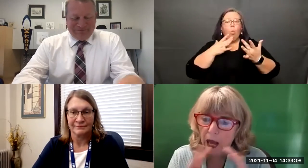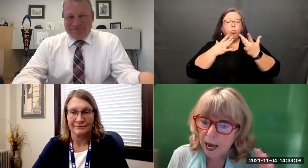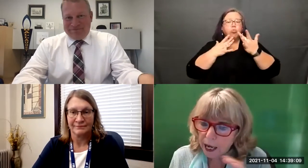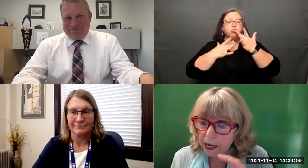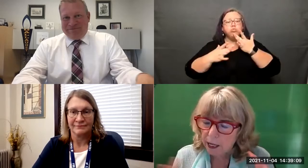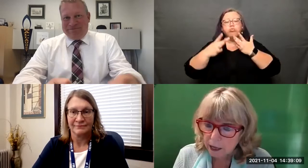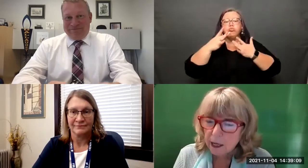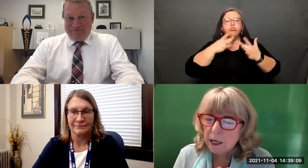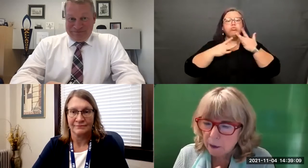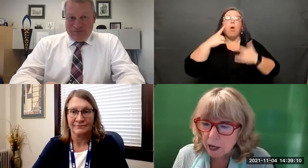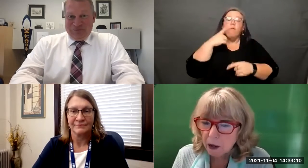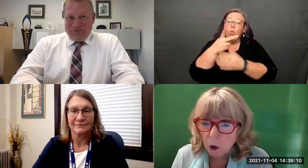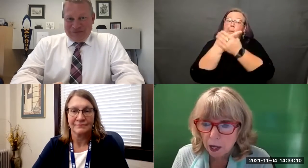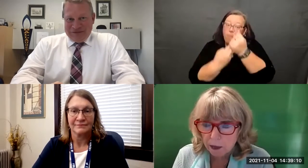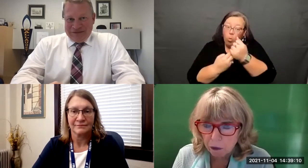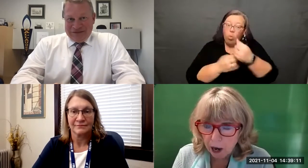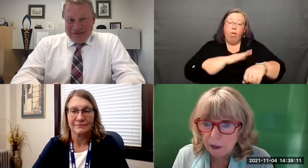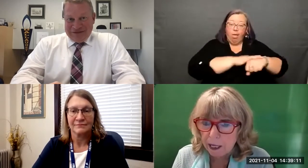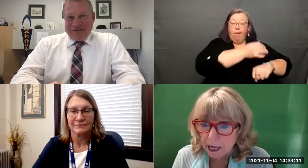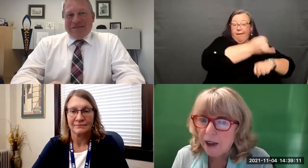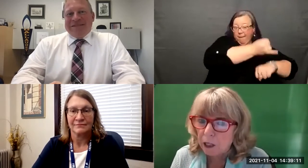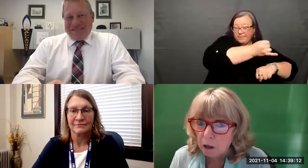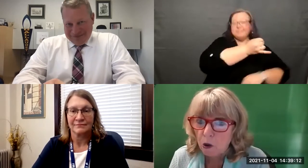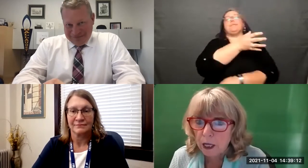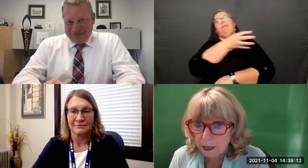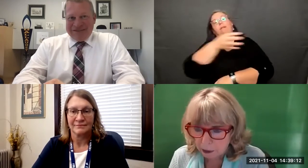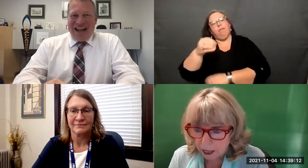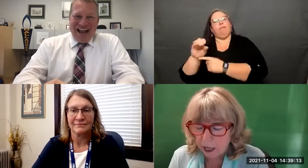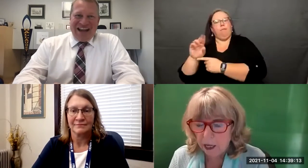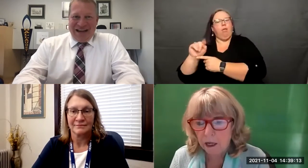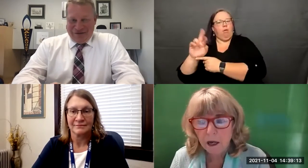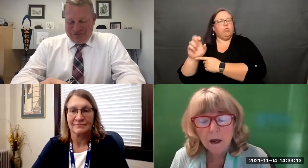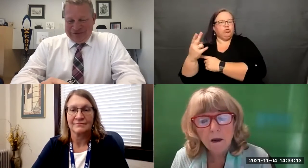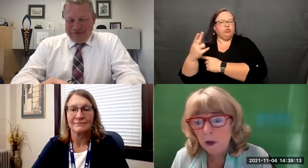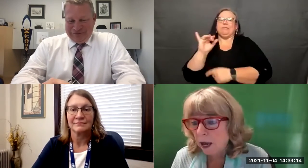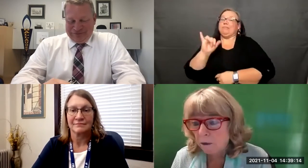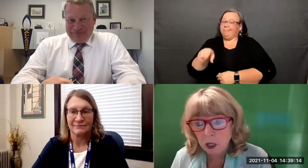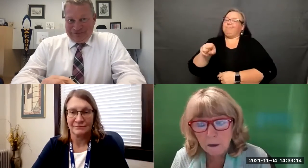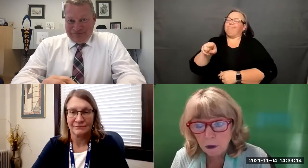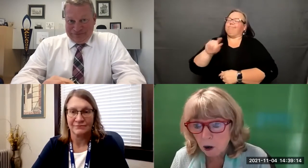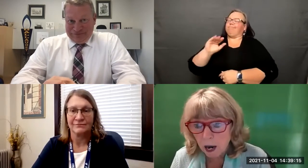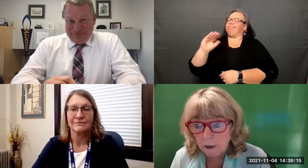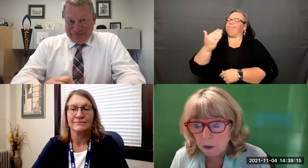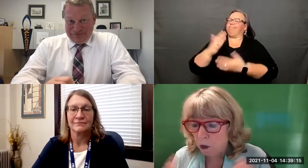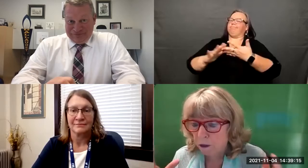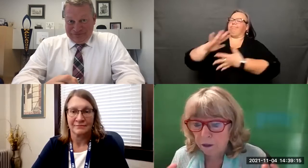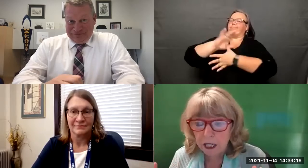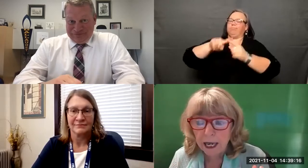that is something we'll want to probably dive a little more deeply in. We have some programs with 15